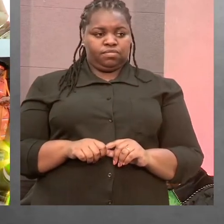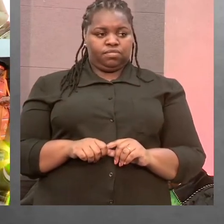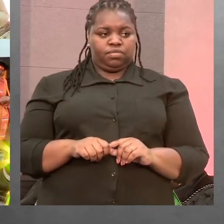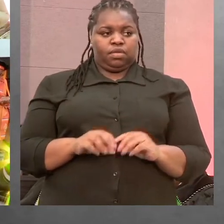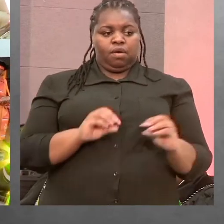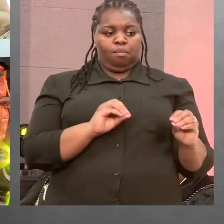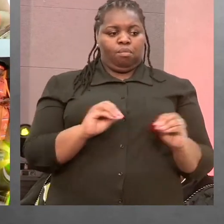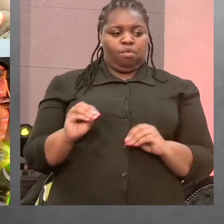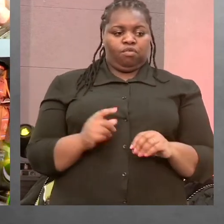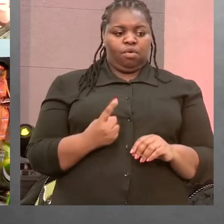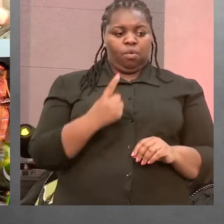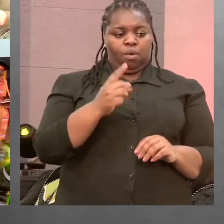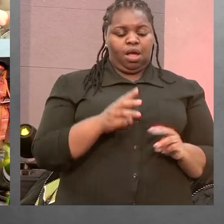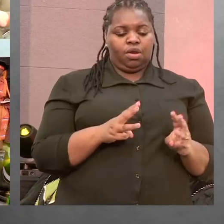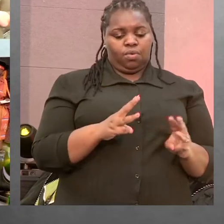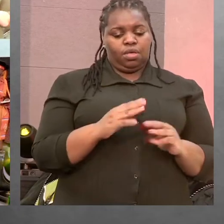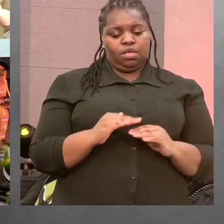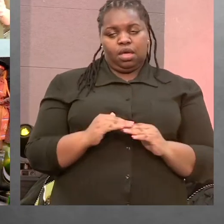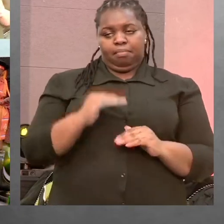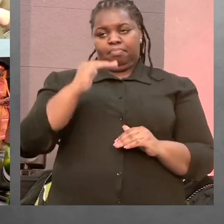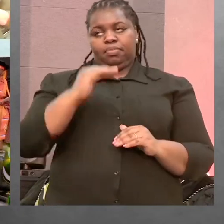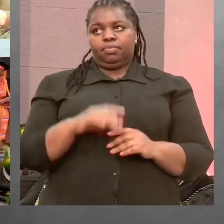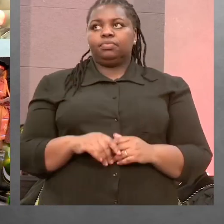moving one way up.